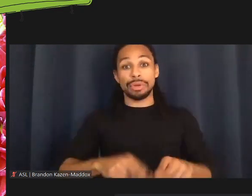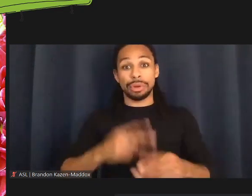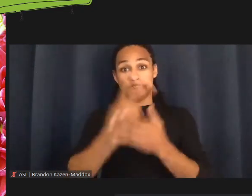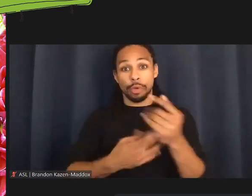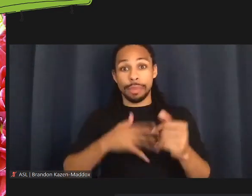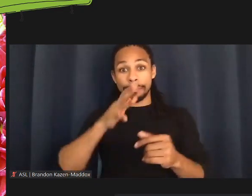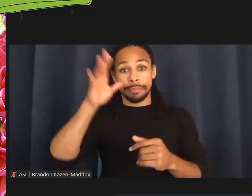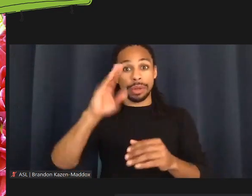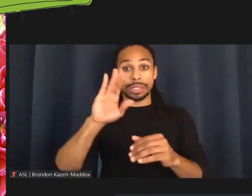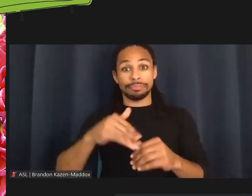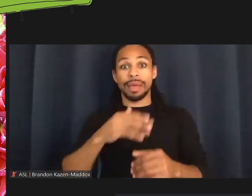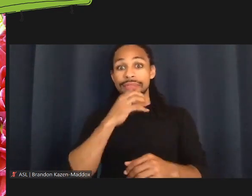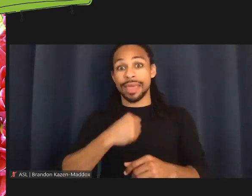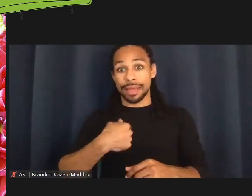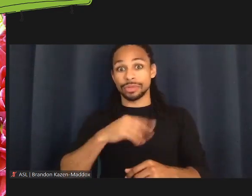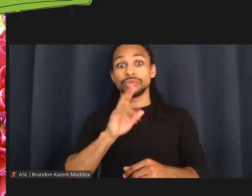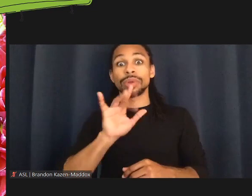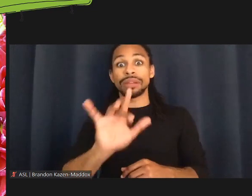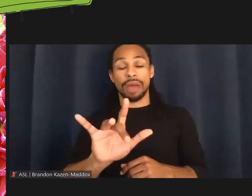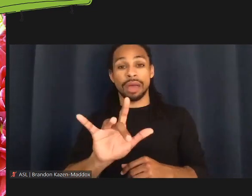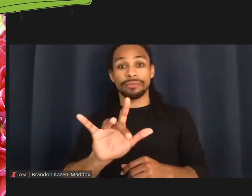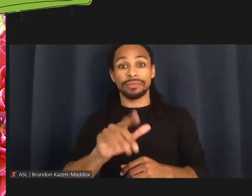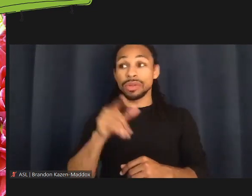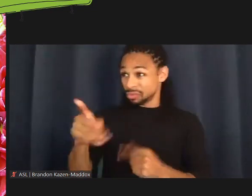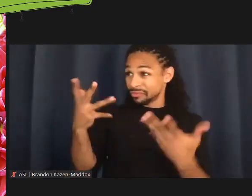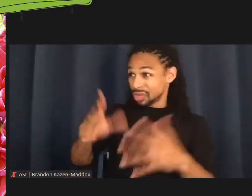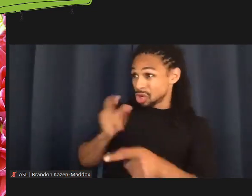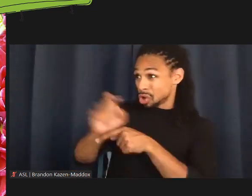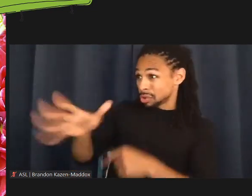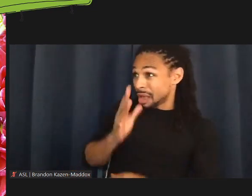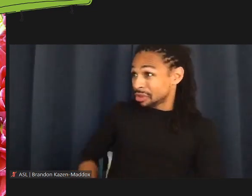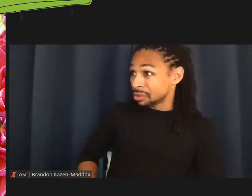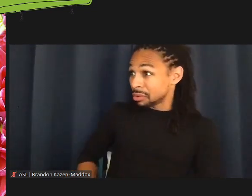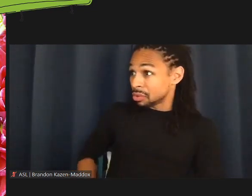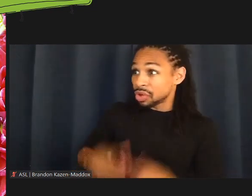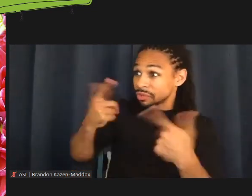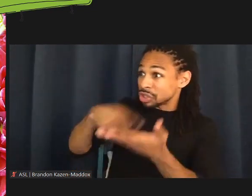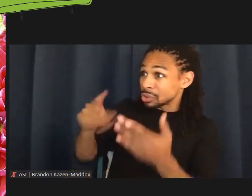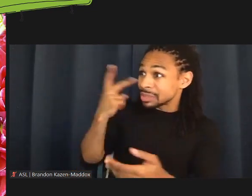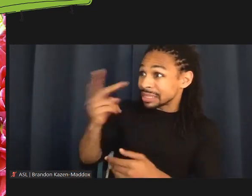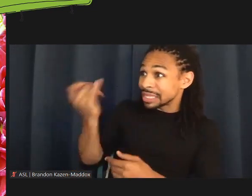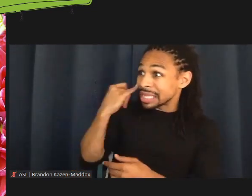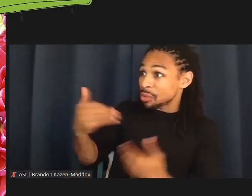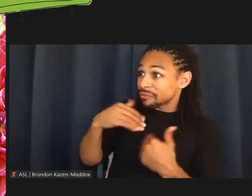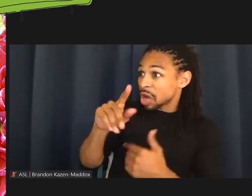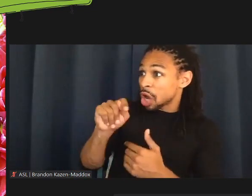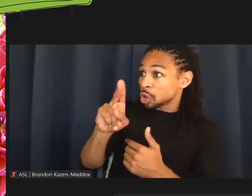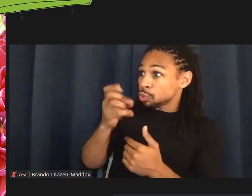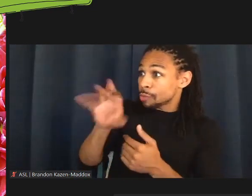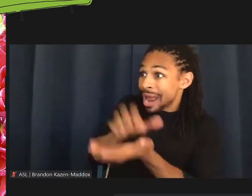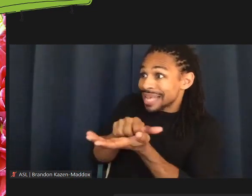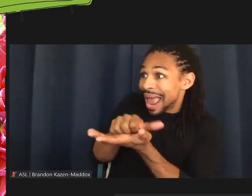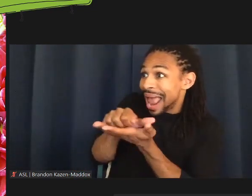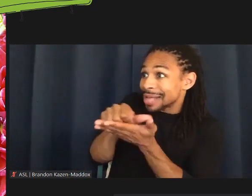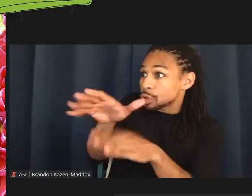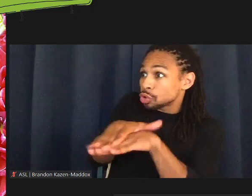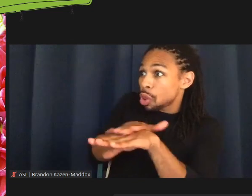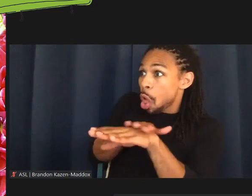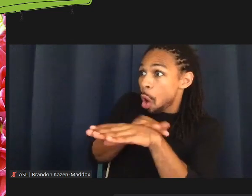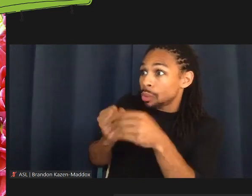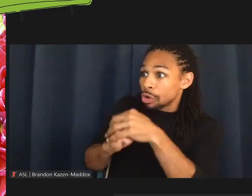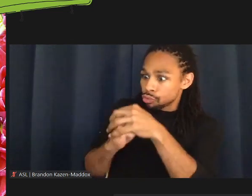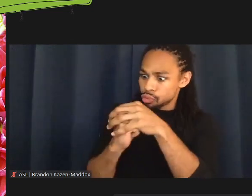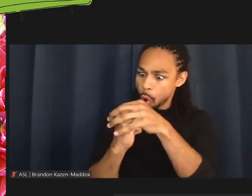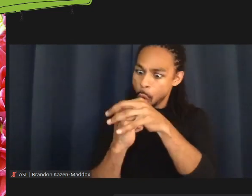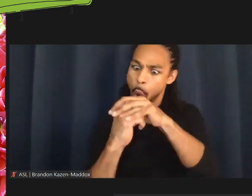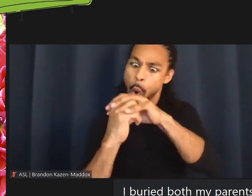age 25. Have you called your mother? Have you checked to see if there's a tumor slowly growing under her